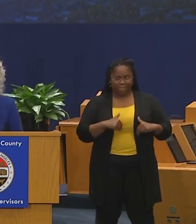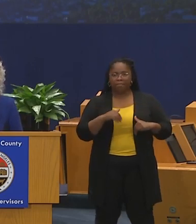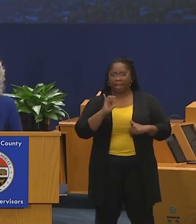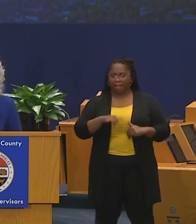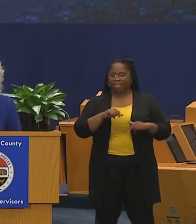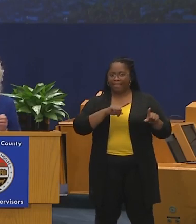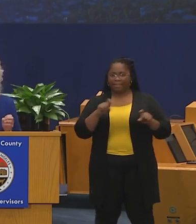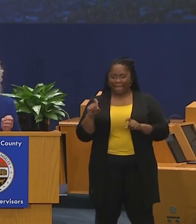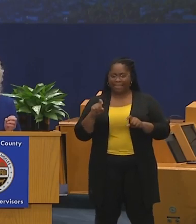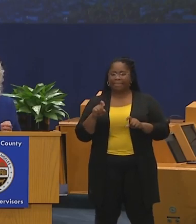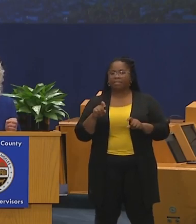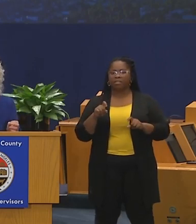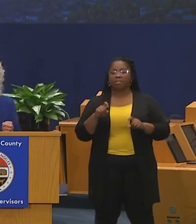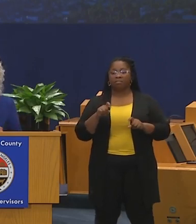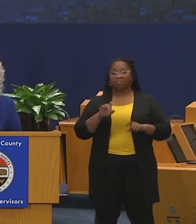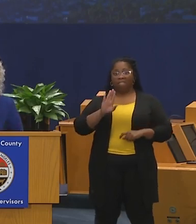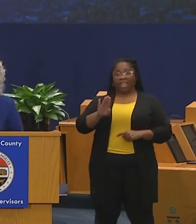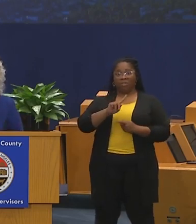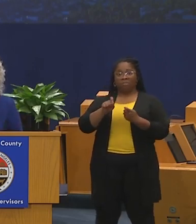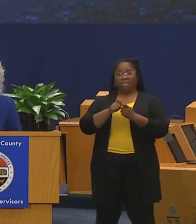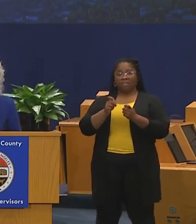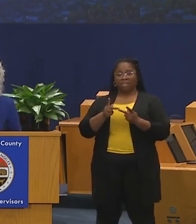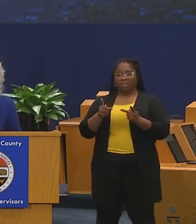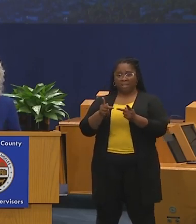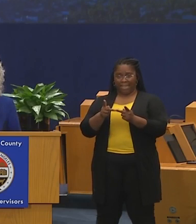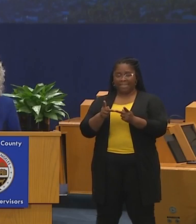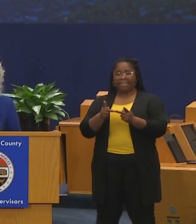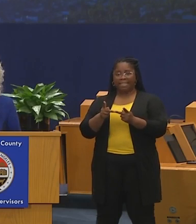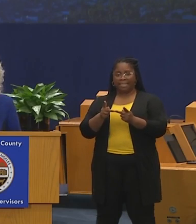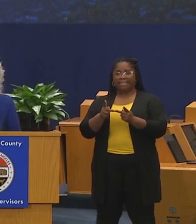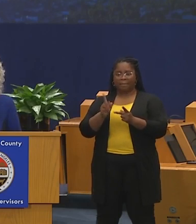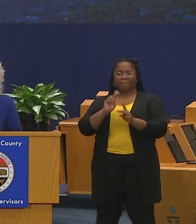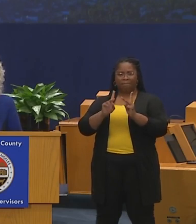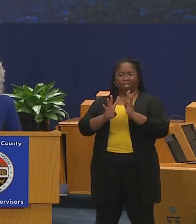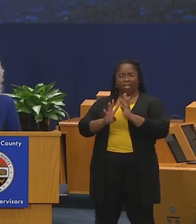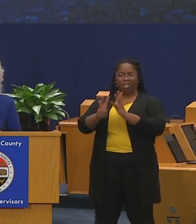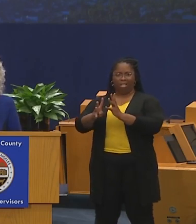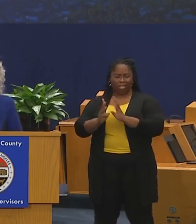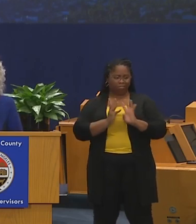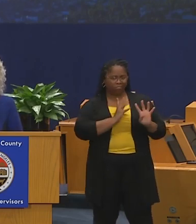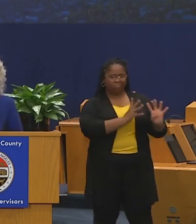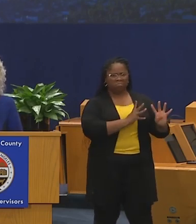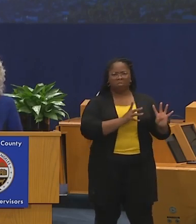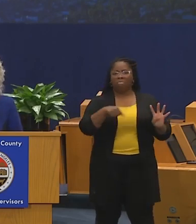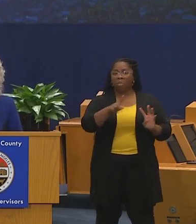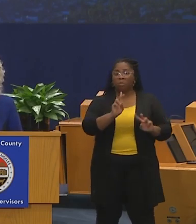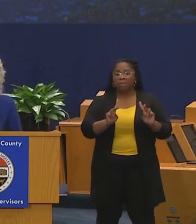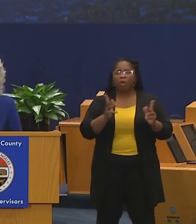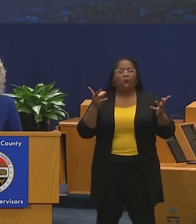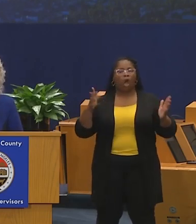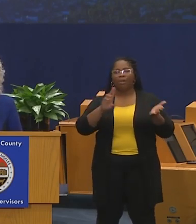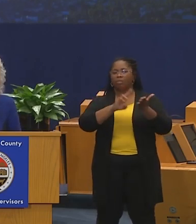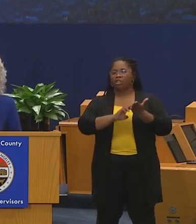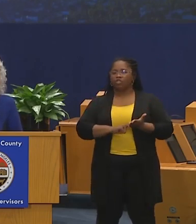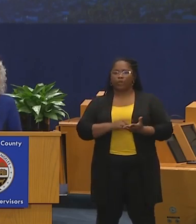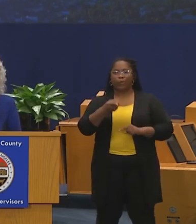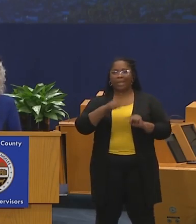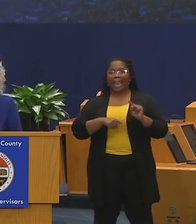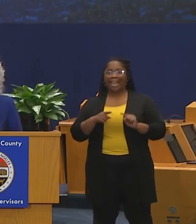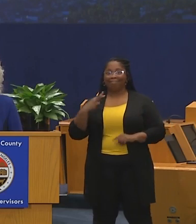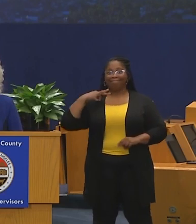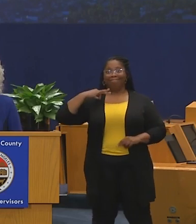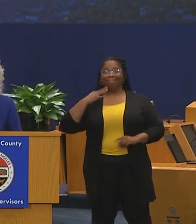And there are select locations where those people will go today. Those people have all registered. It's not, you can't line up and